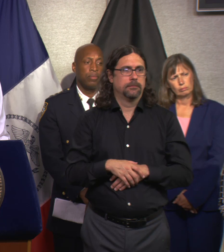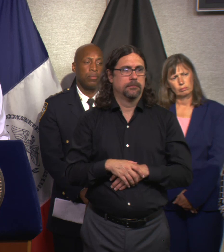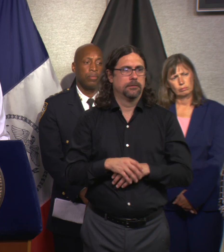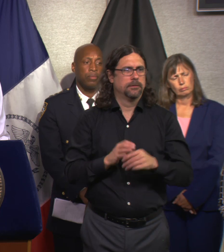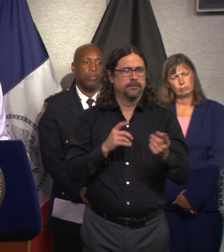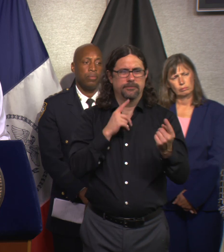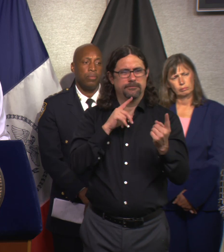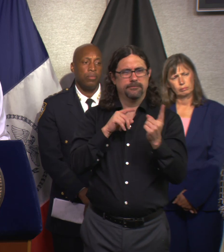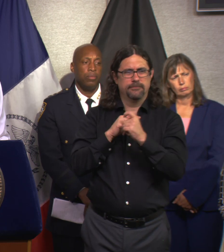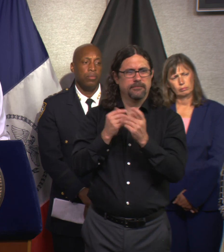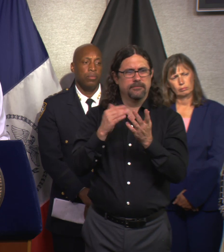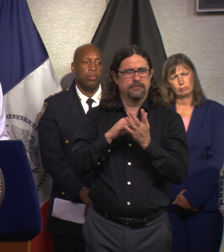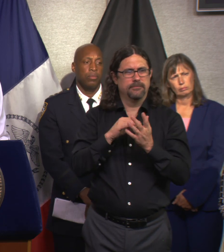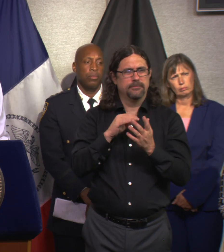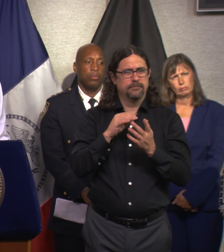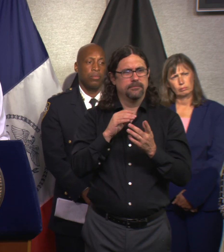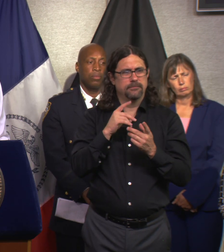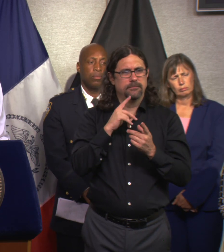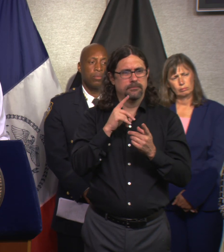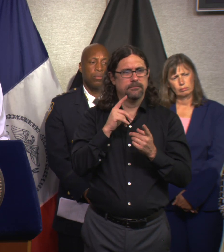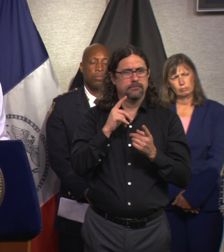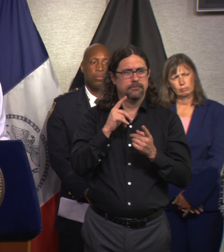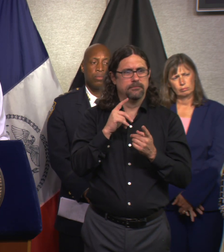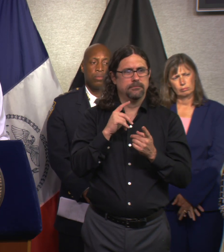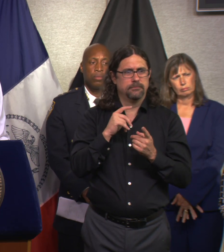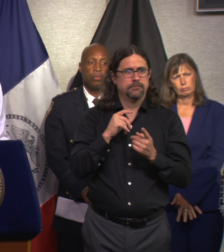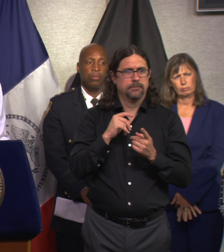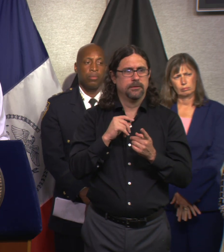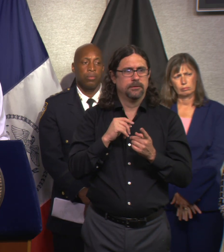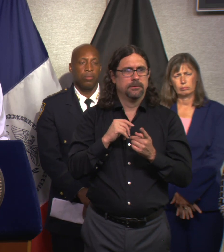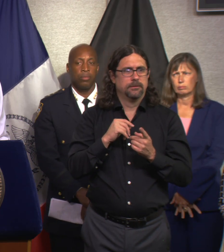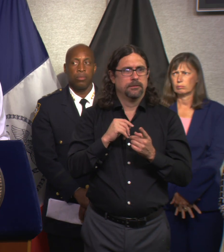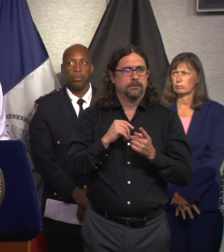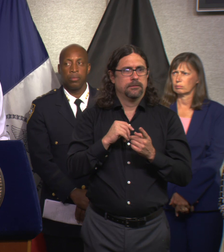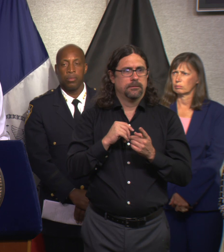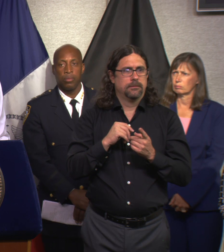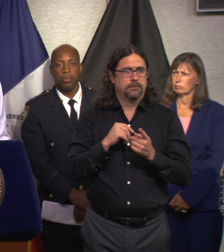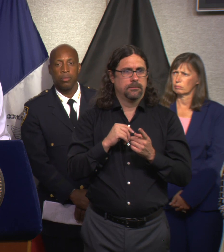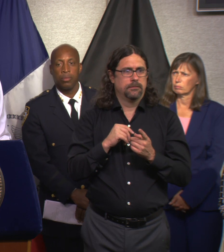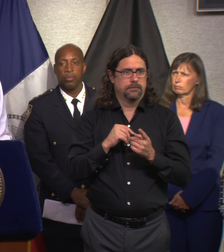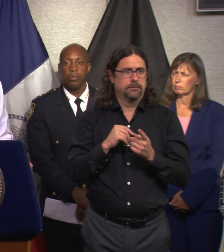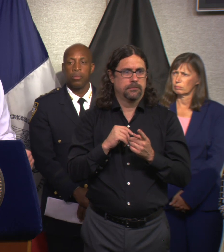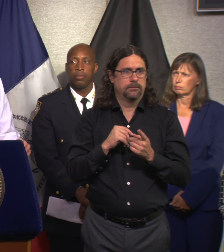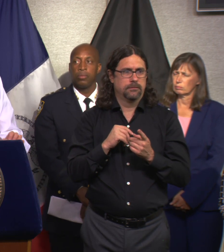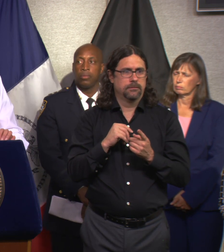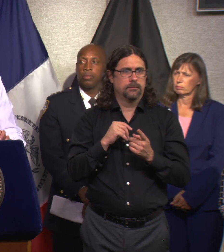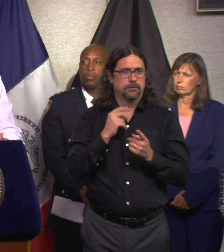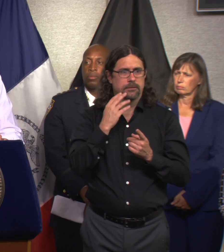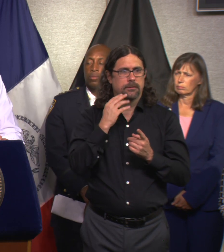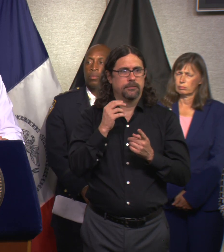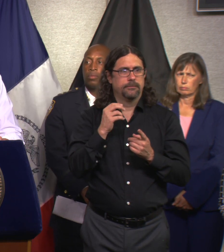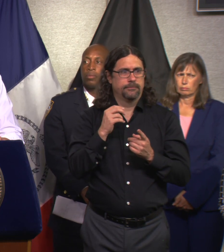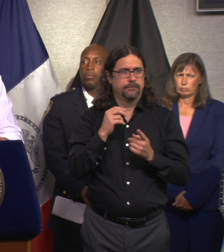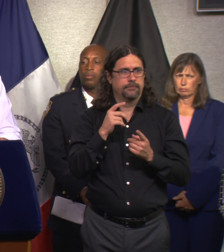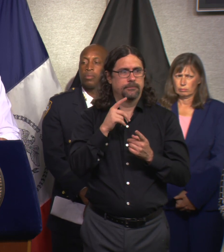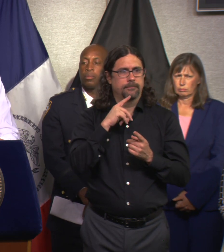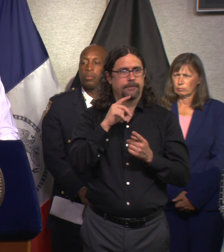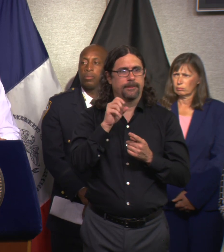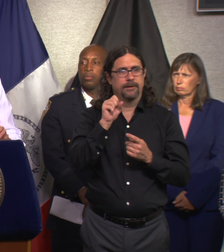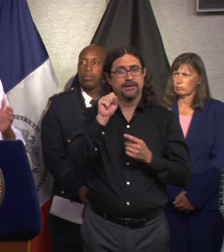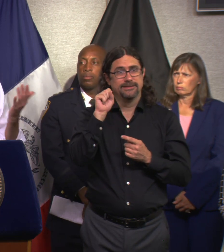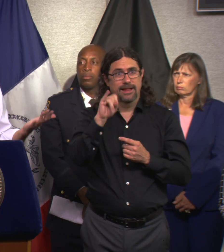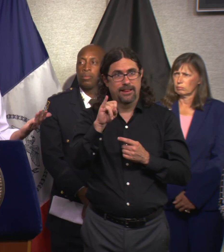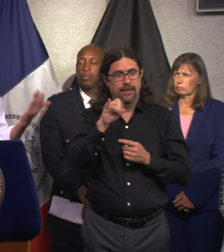been monitoring. Yep. But have they determined if that's tied to usage or something else? And is that a sign of what's to The come?